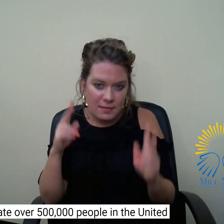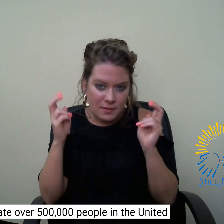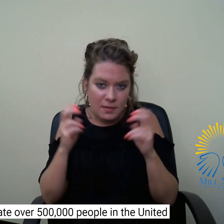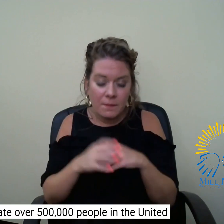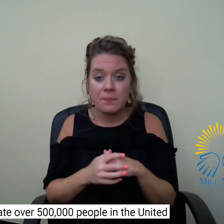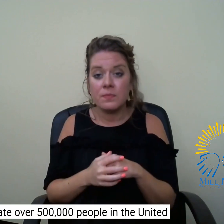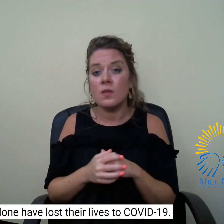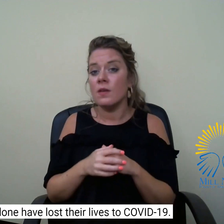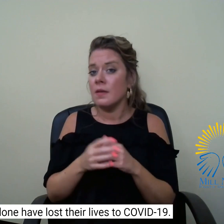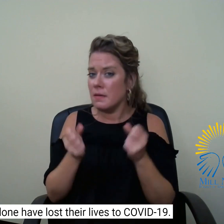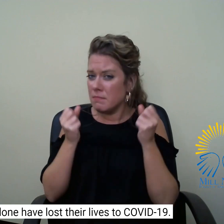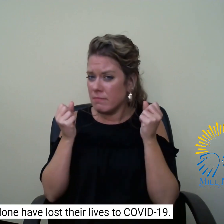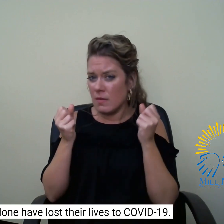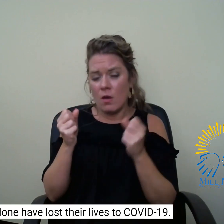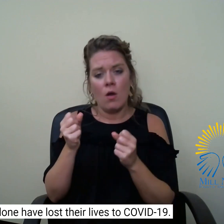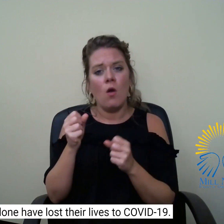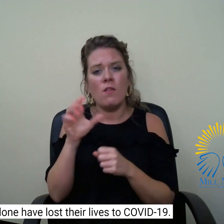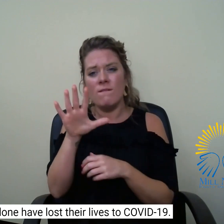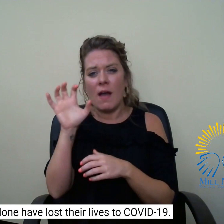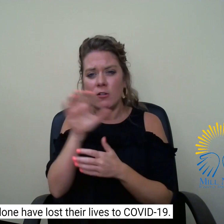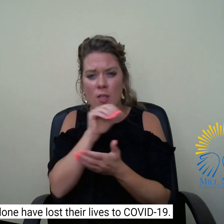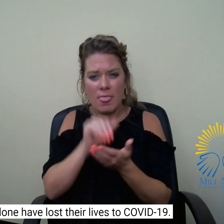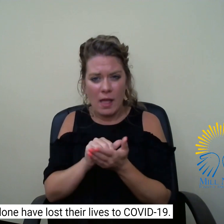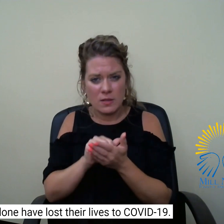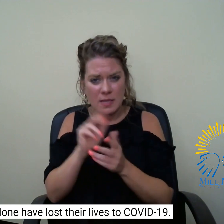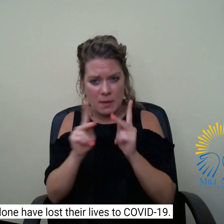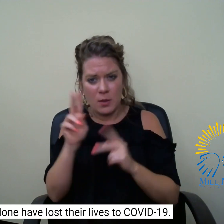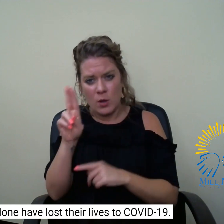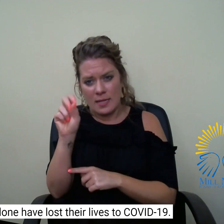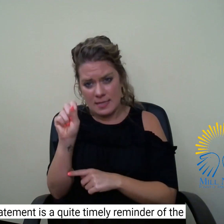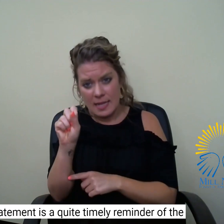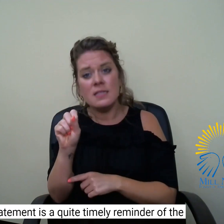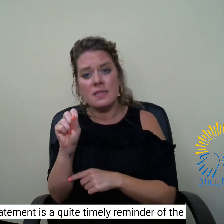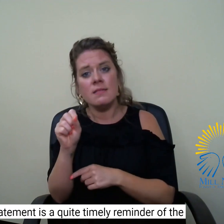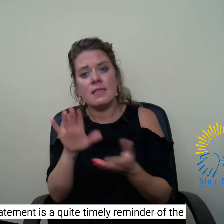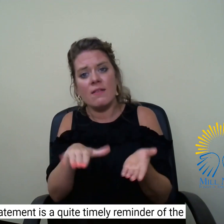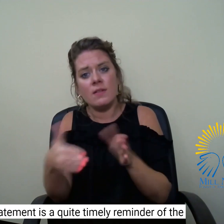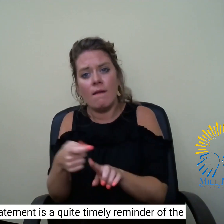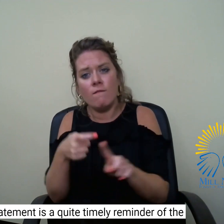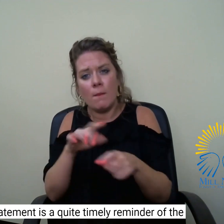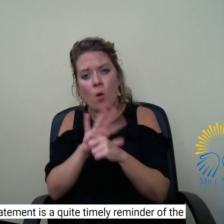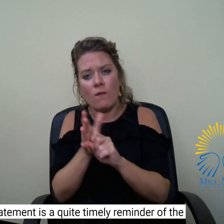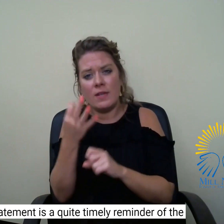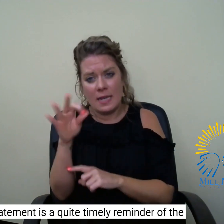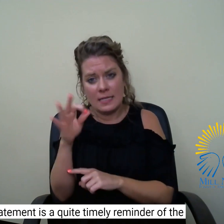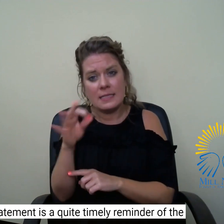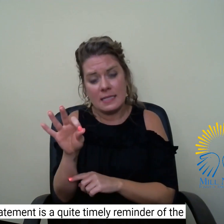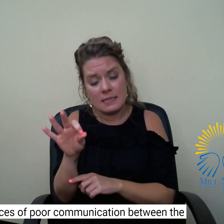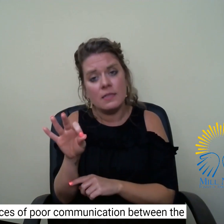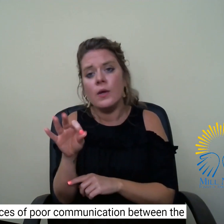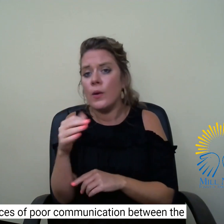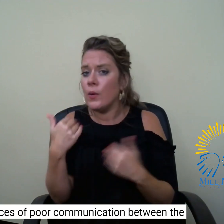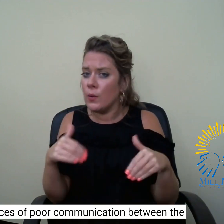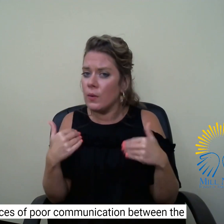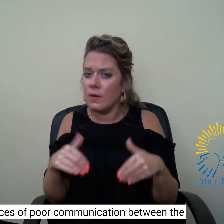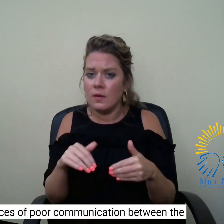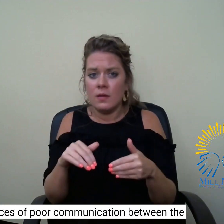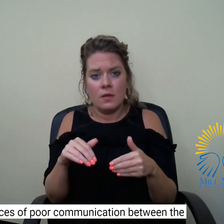people in the United States alone have lost their lives to COVID-19, and this statement is a quite timely reminder of the consequences of poor